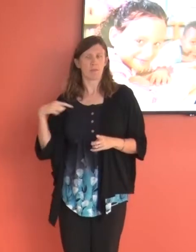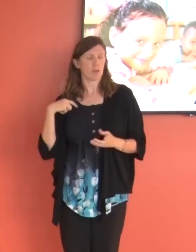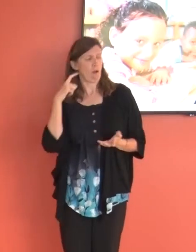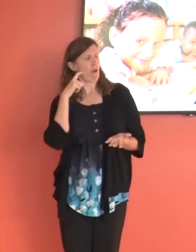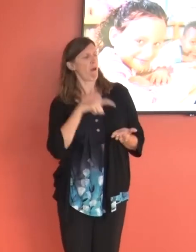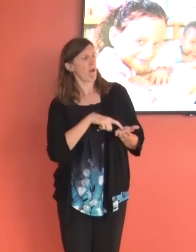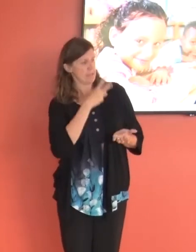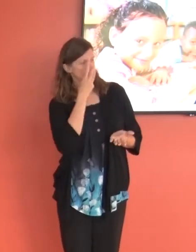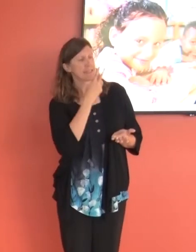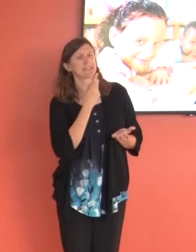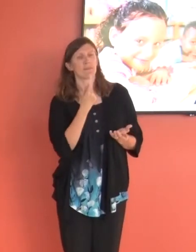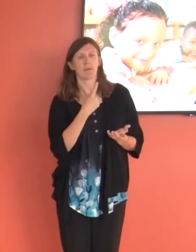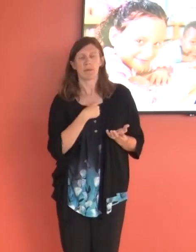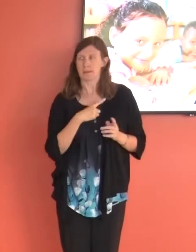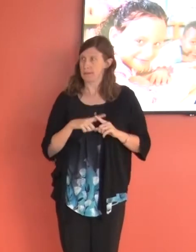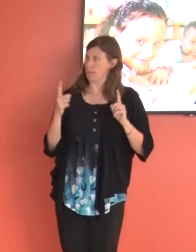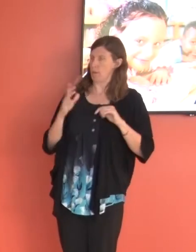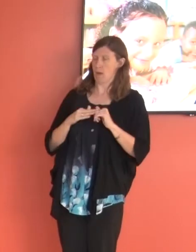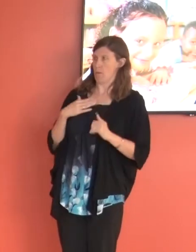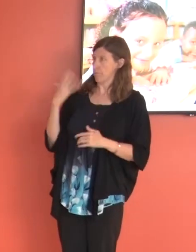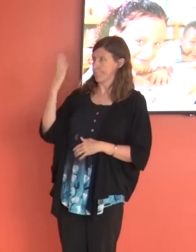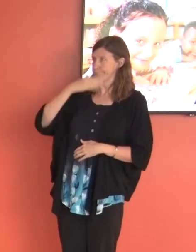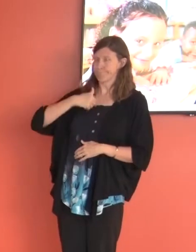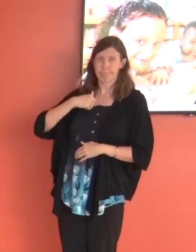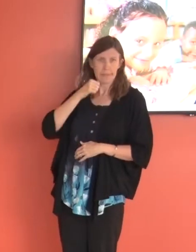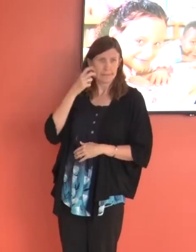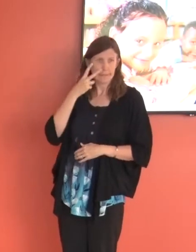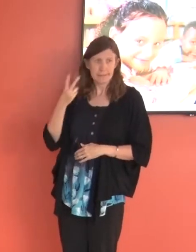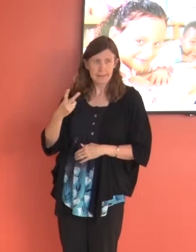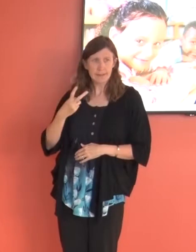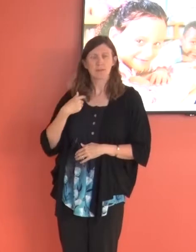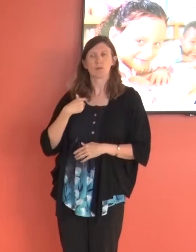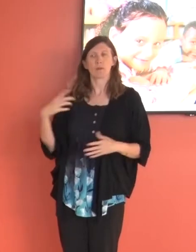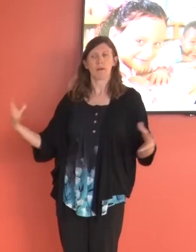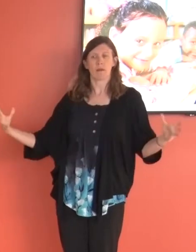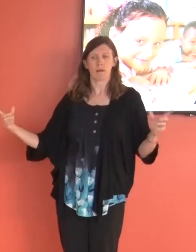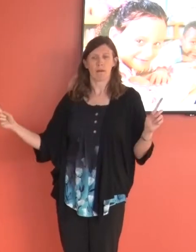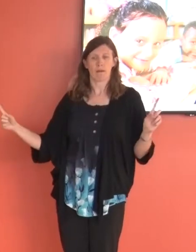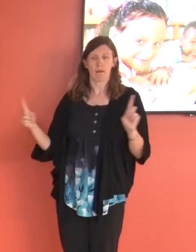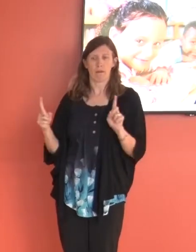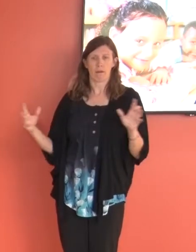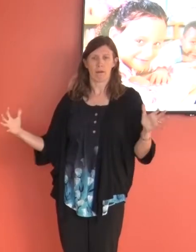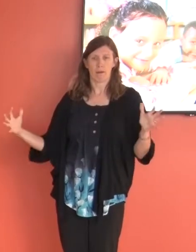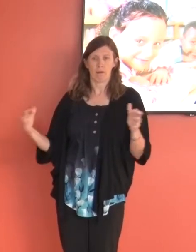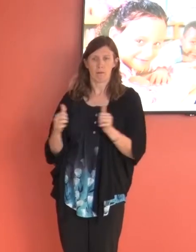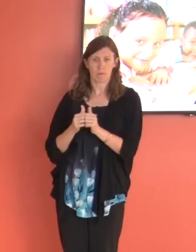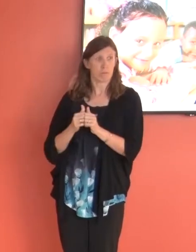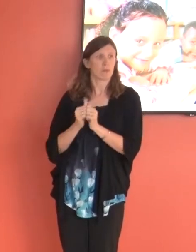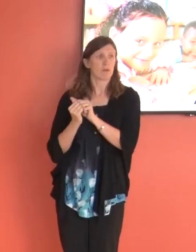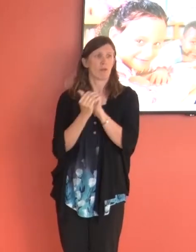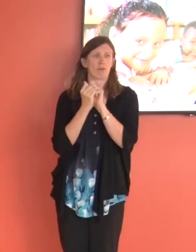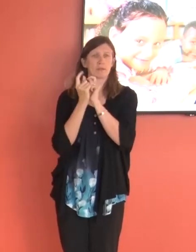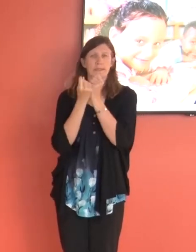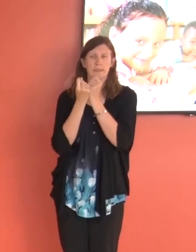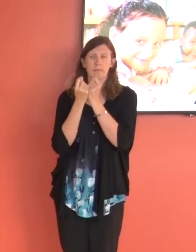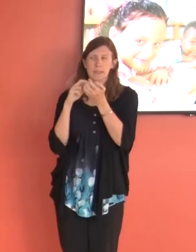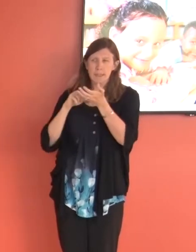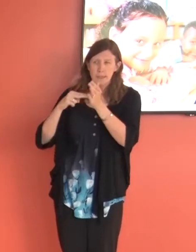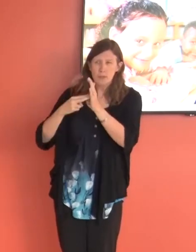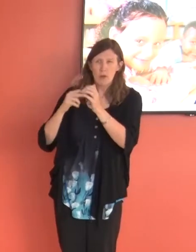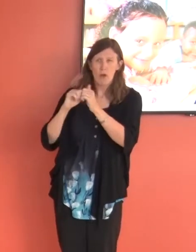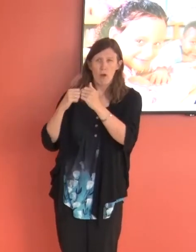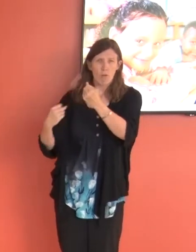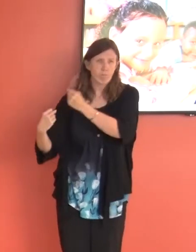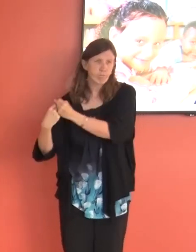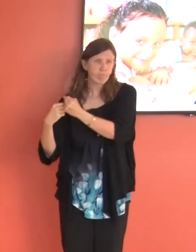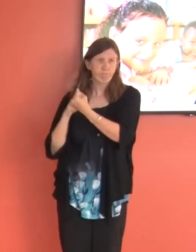see. And so when we think about how we come together as teams, being intentional about supporting each other,